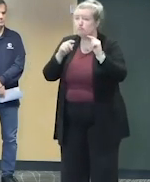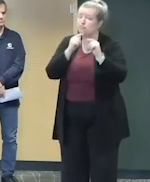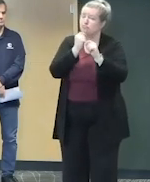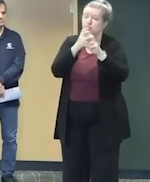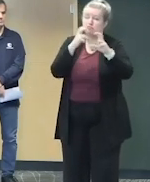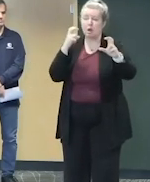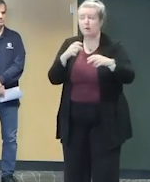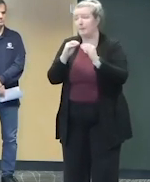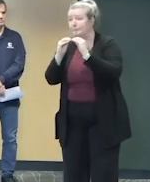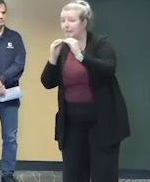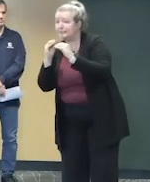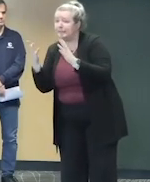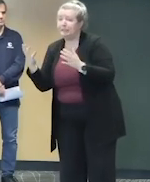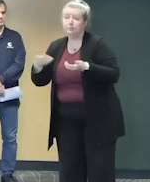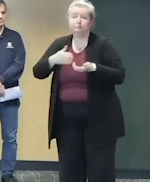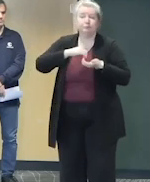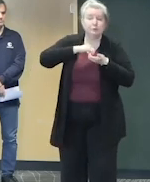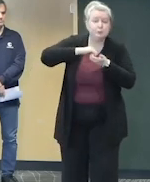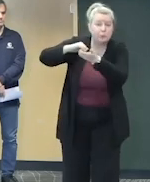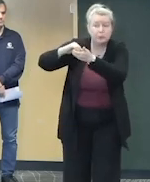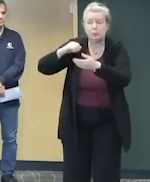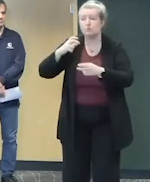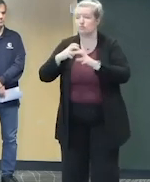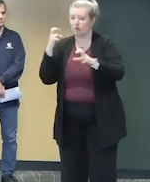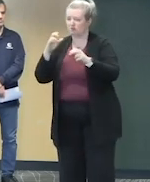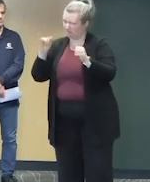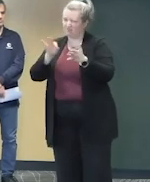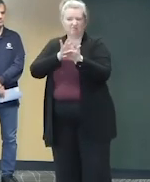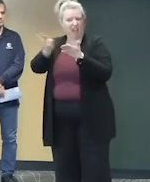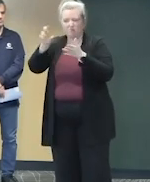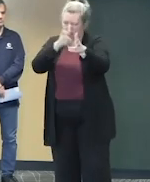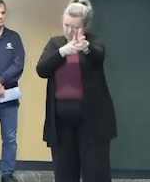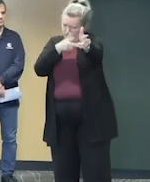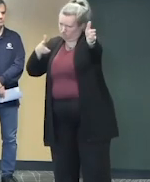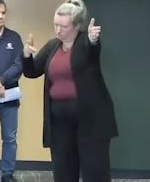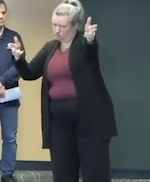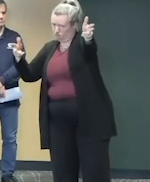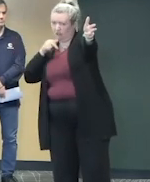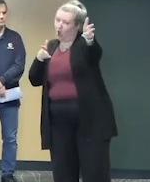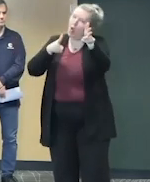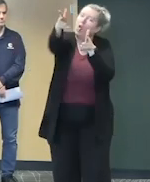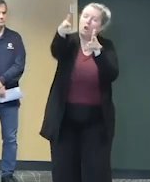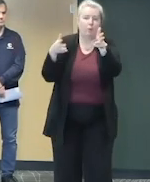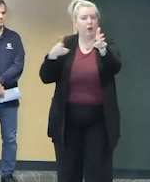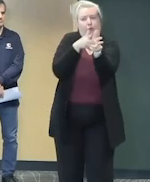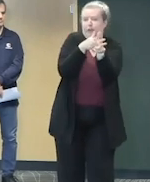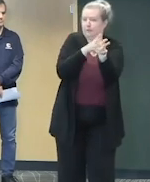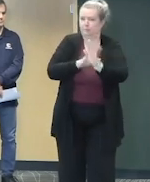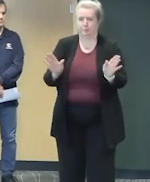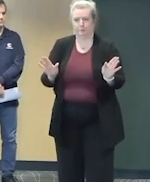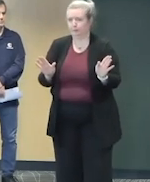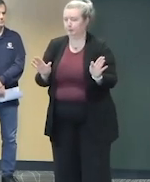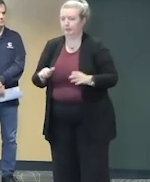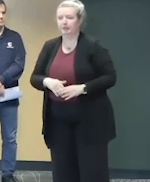are trying to make the roads safe. Lastly, make sure you're checking on loved ones throughout the event, in particular the elderly. Make sure that